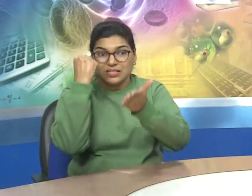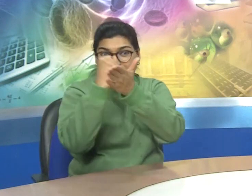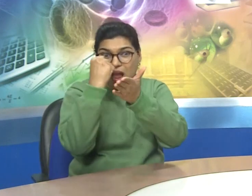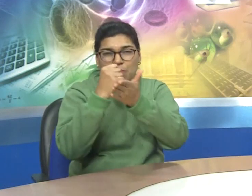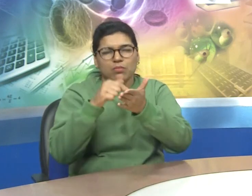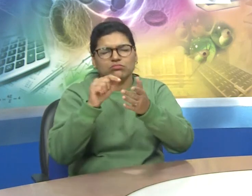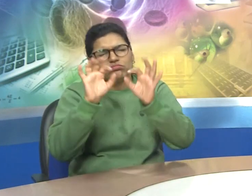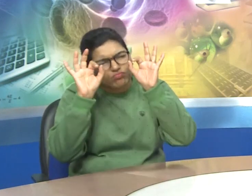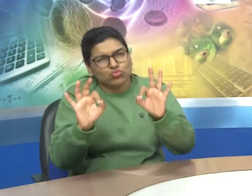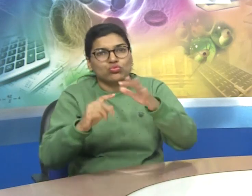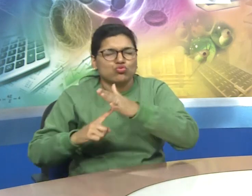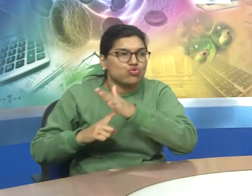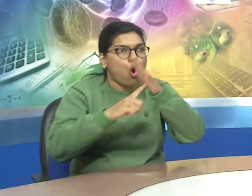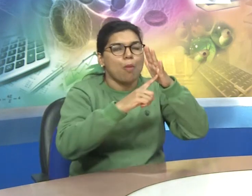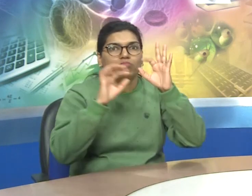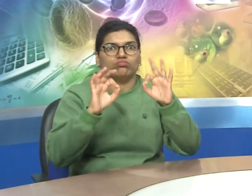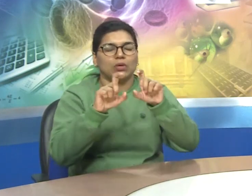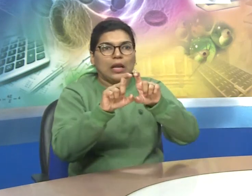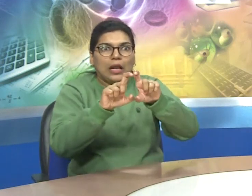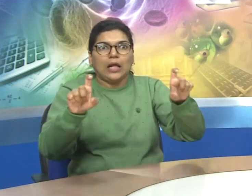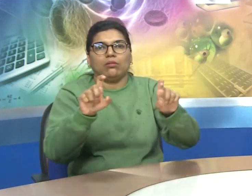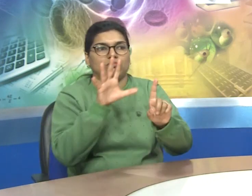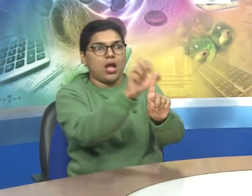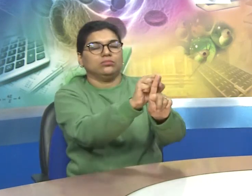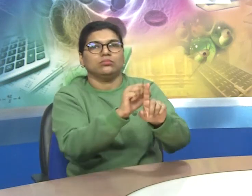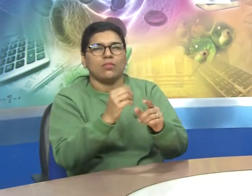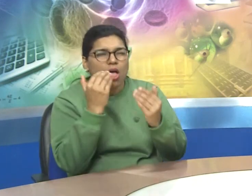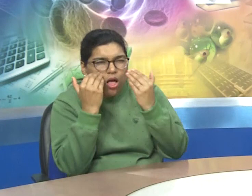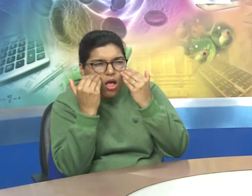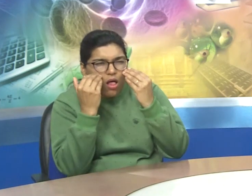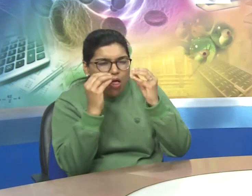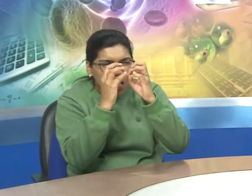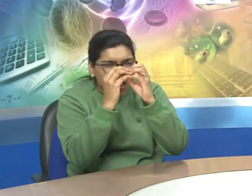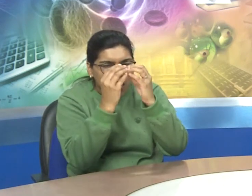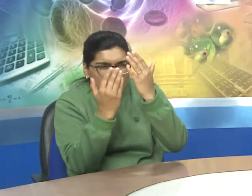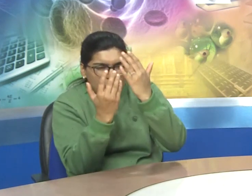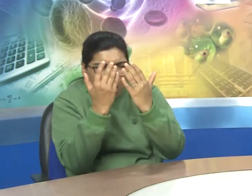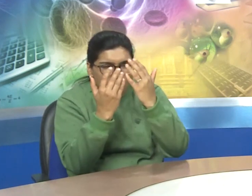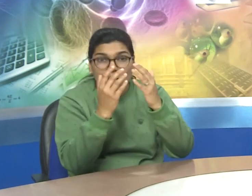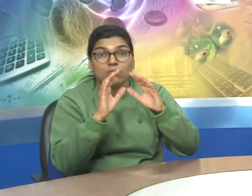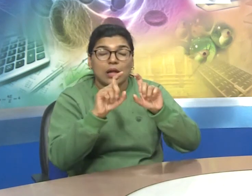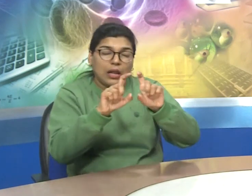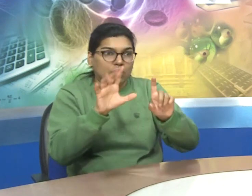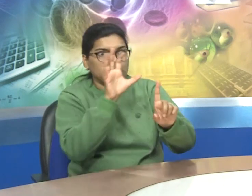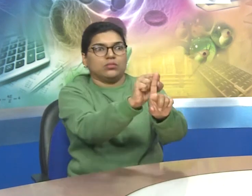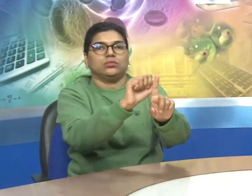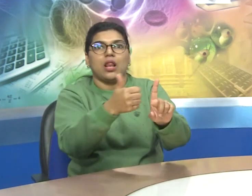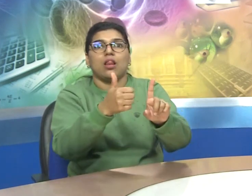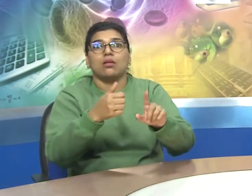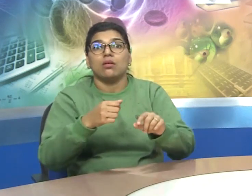Let us now understand the qualities of a good notation. Every notation which is